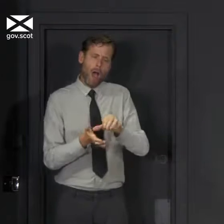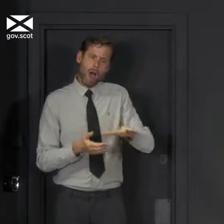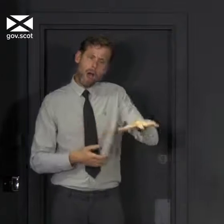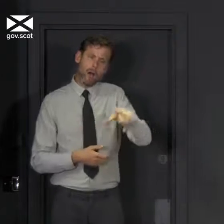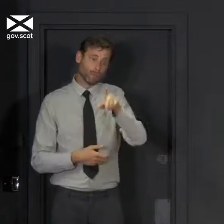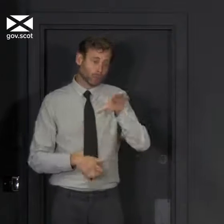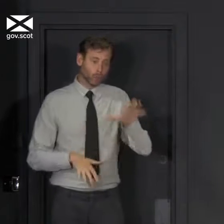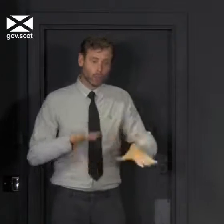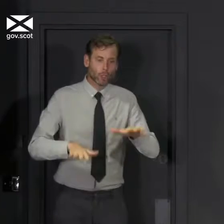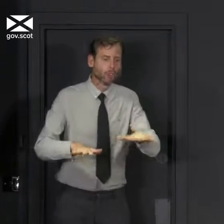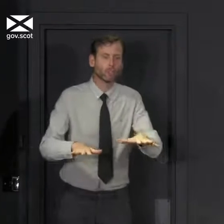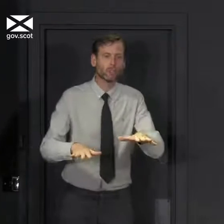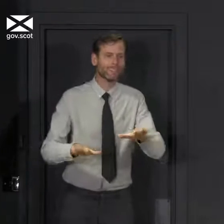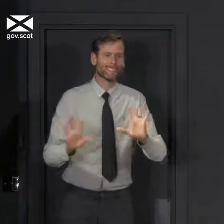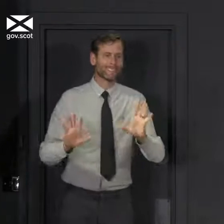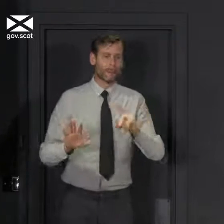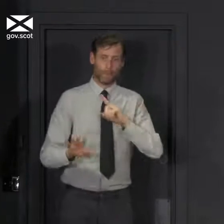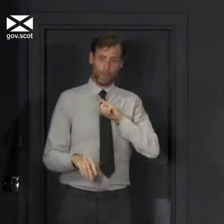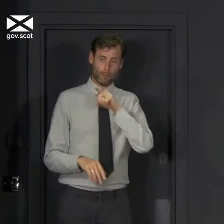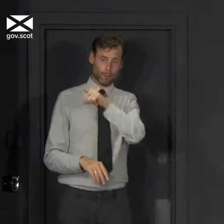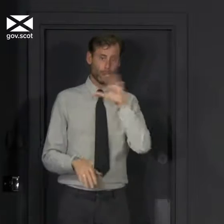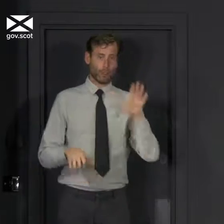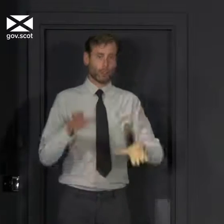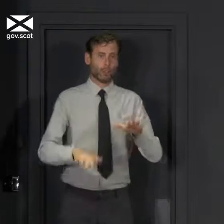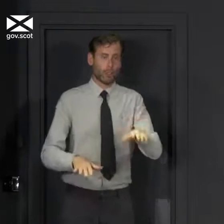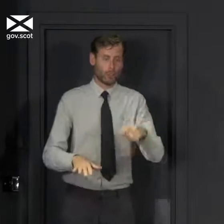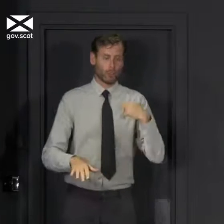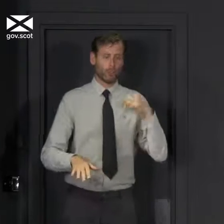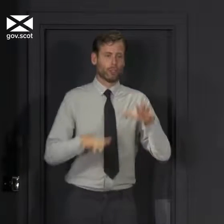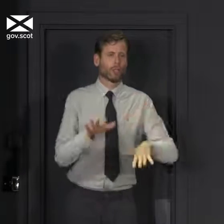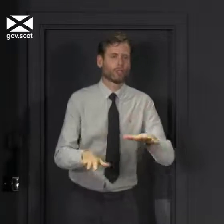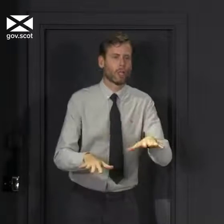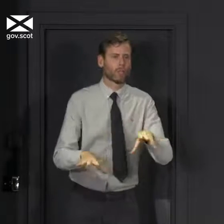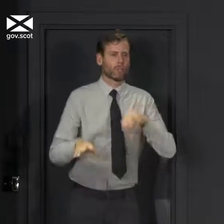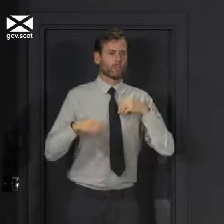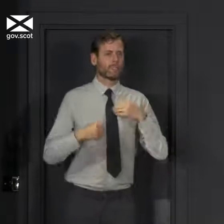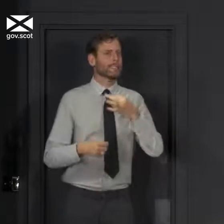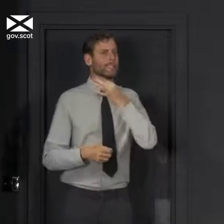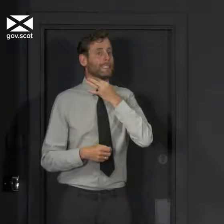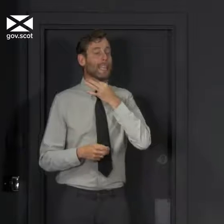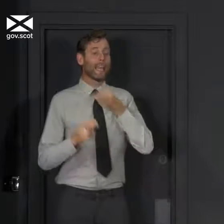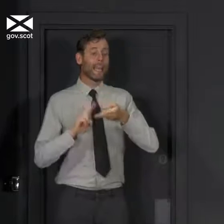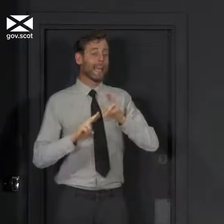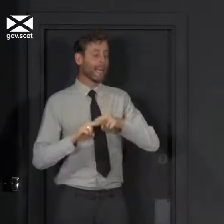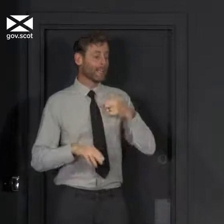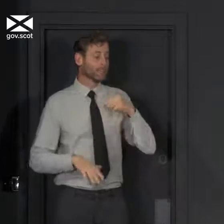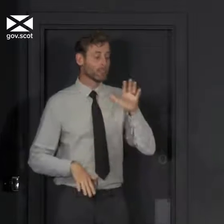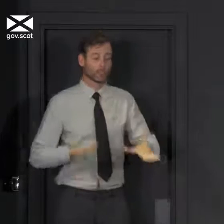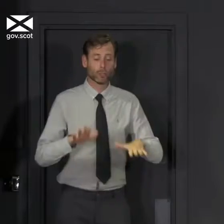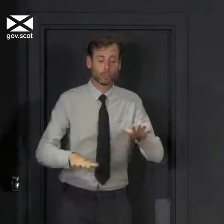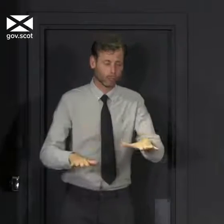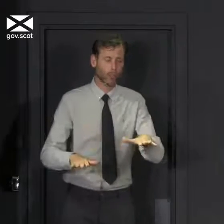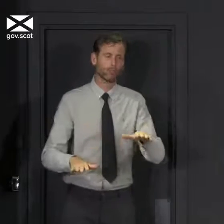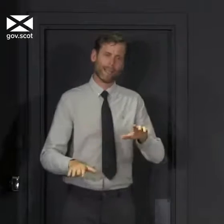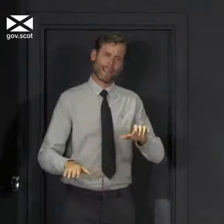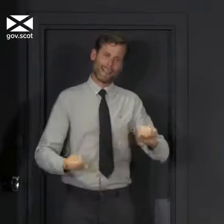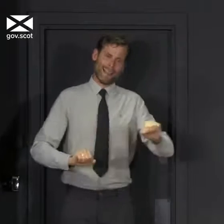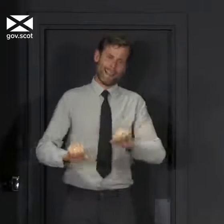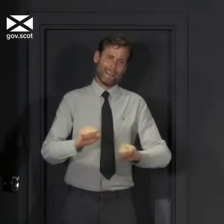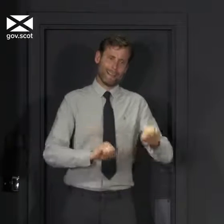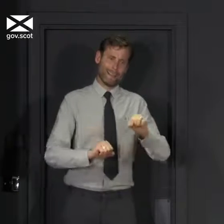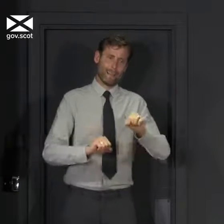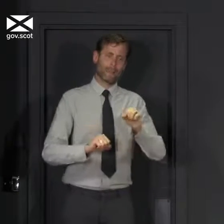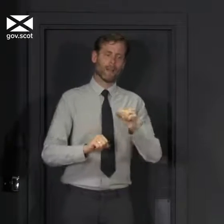households will then touch themselves, and clean any surfaces that you're touching. Don't travel more